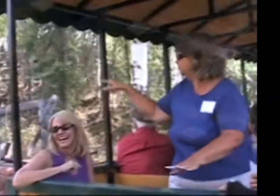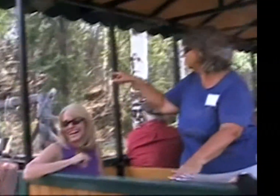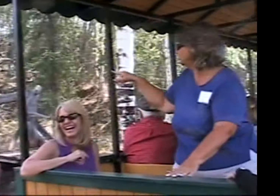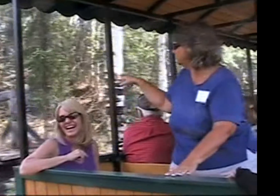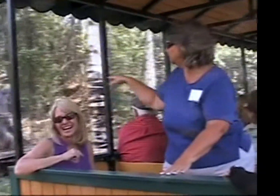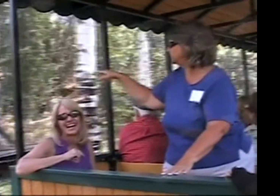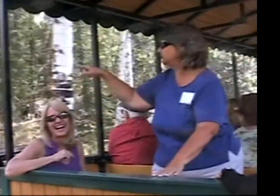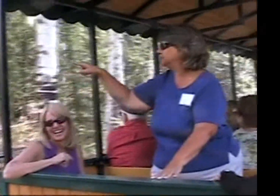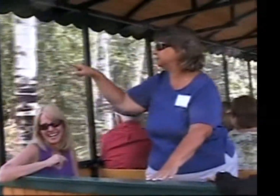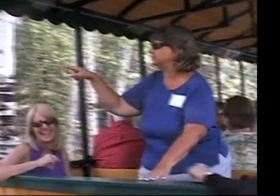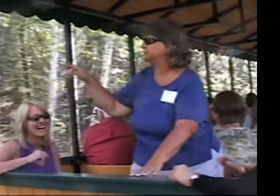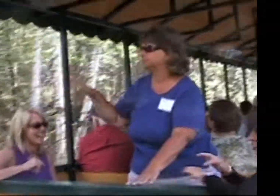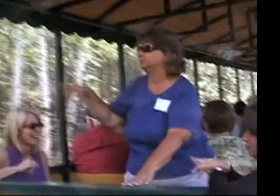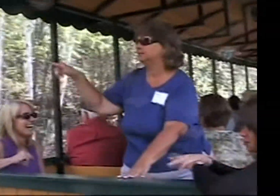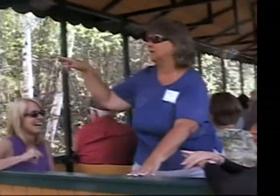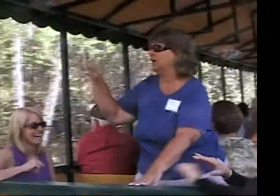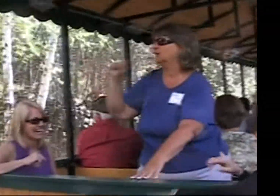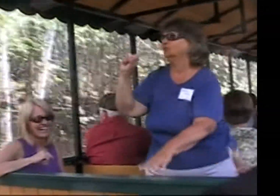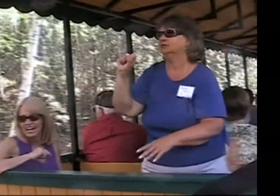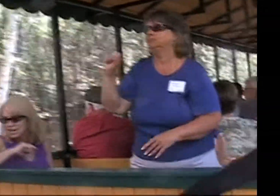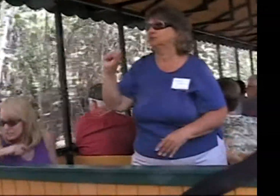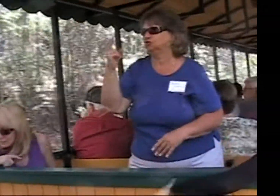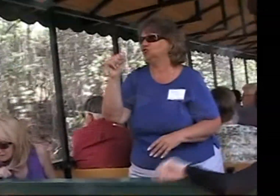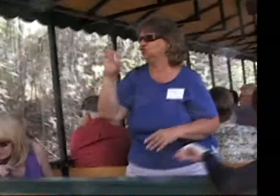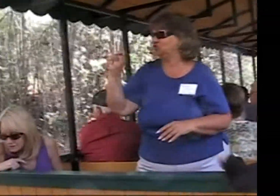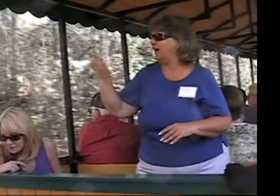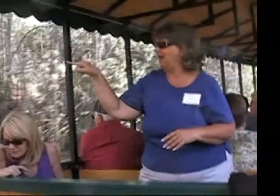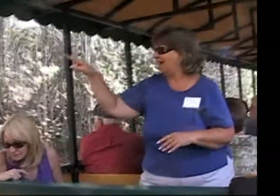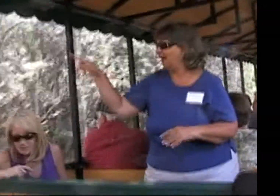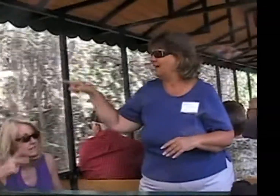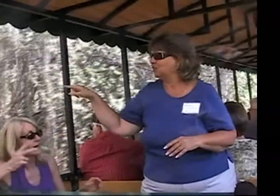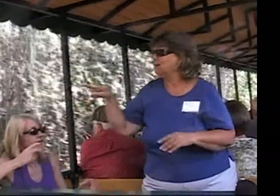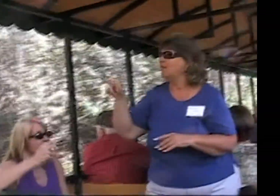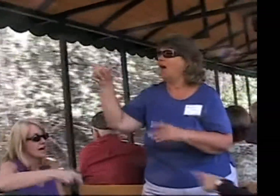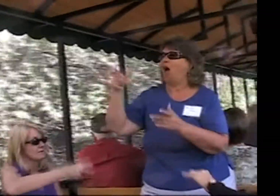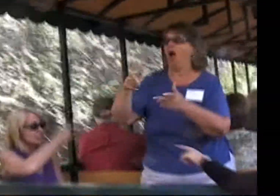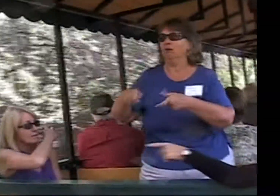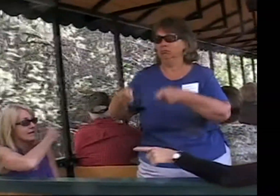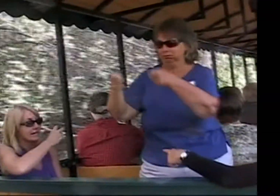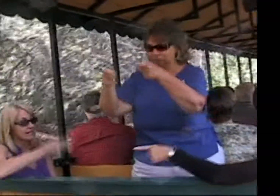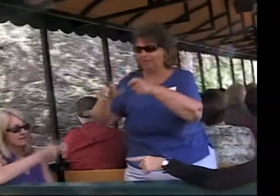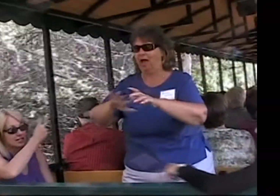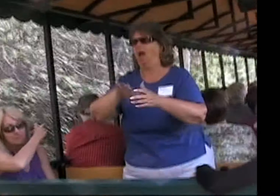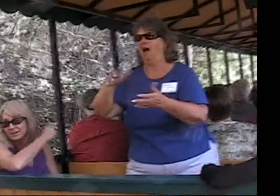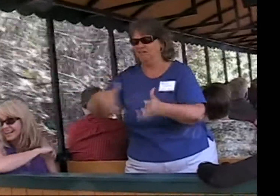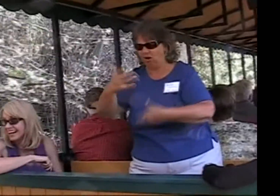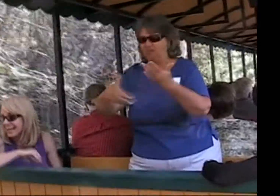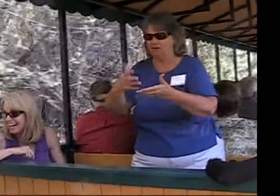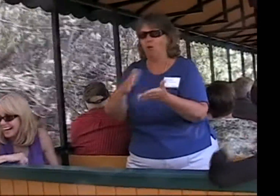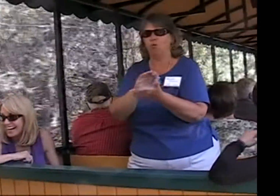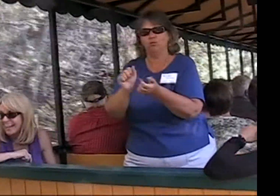easy. Stockpile it, covered up, and then wash that big pile 10, 12 hours a day.